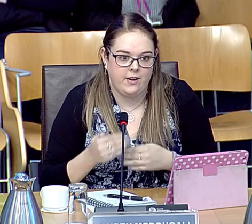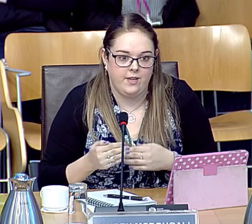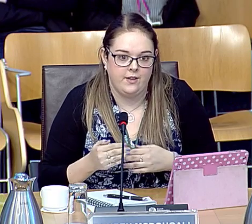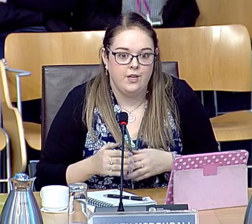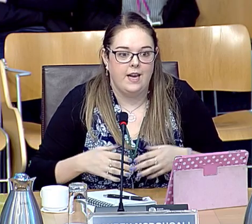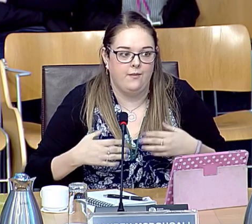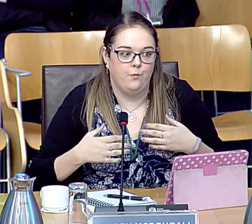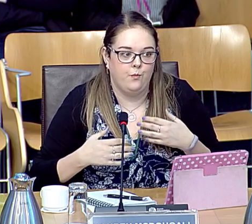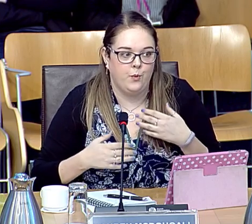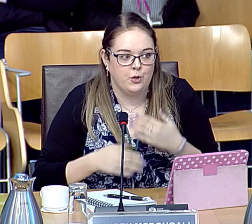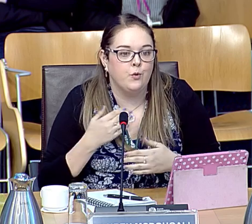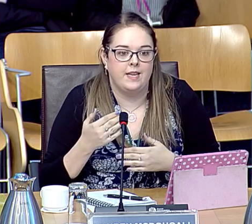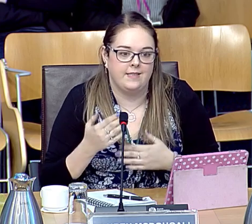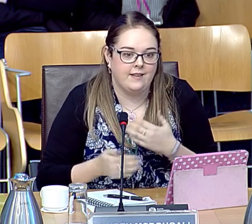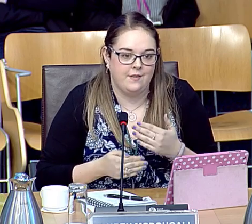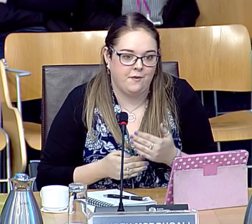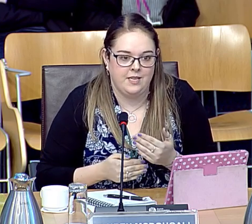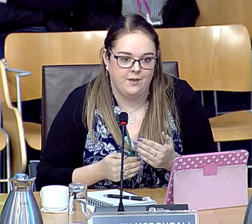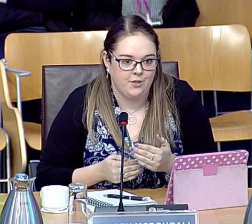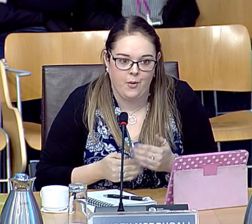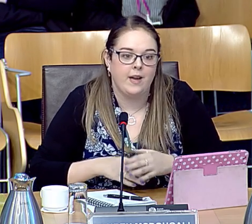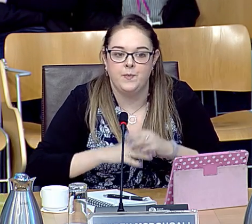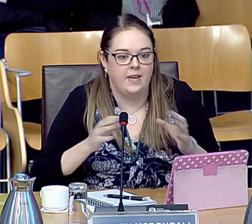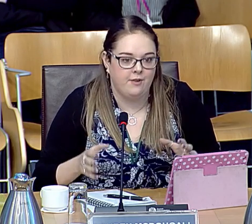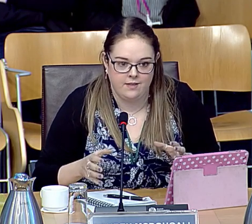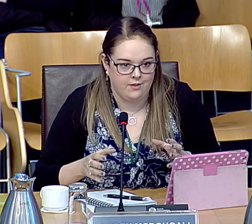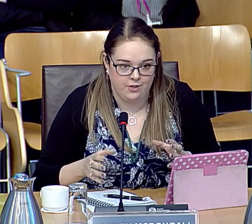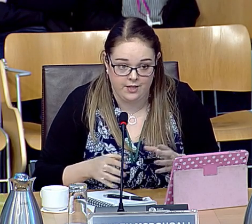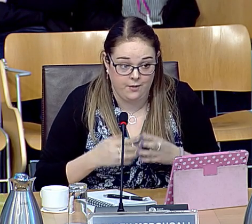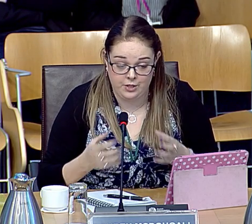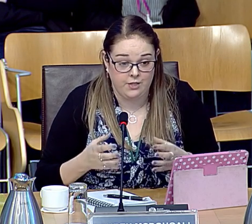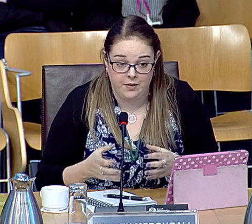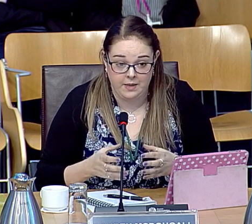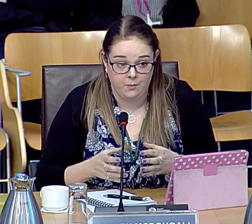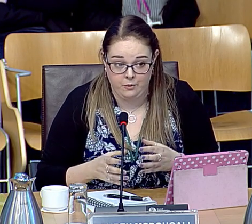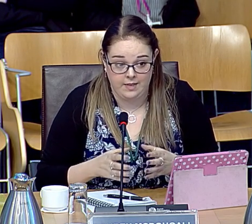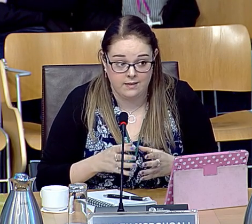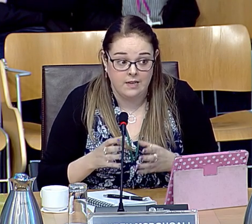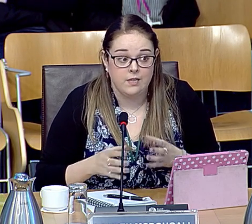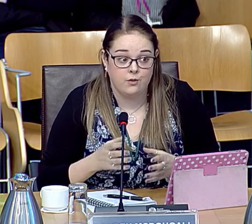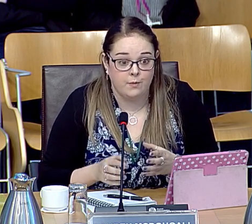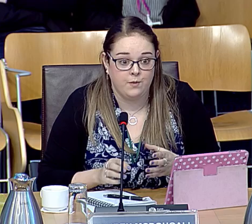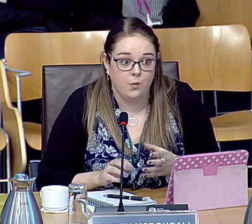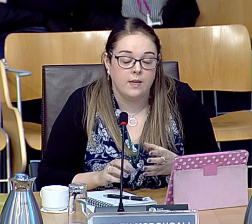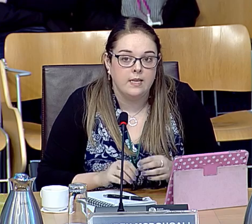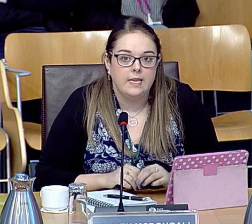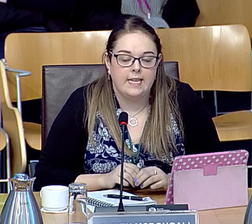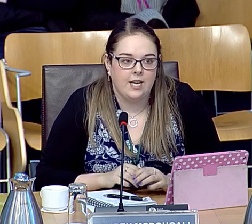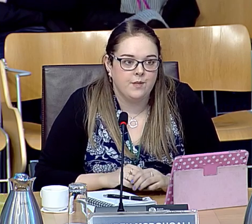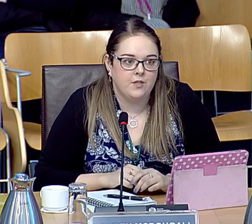earlier, and we would know the exact information that was required by every institution, and it would just streamline the process so much more. In terms of